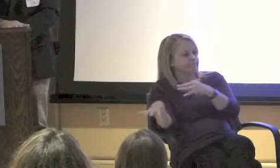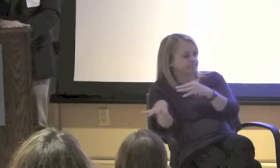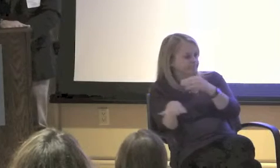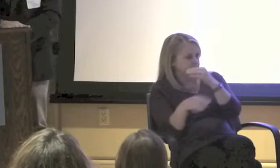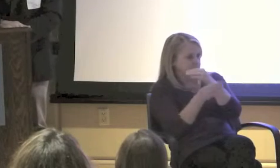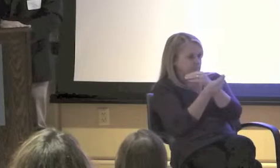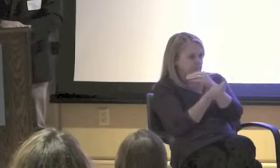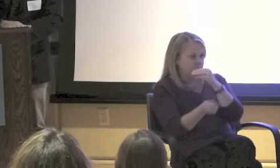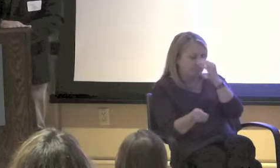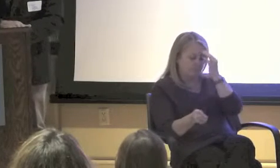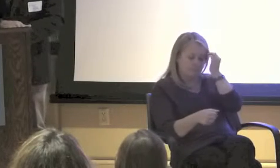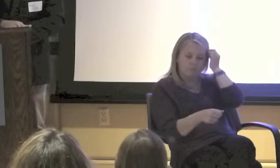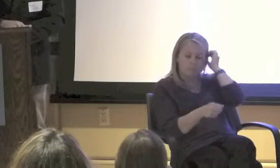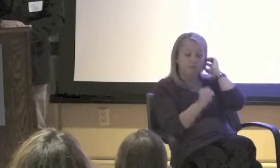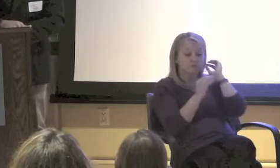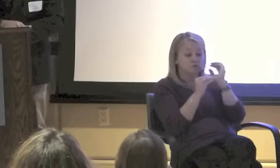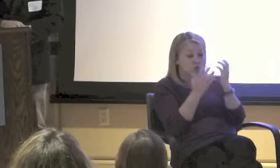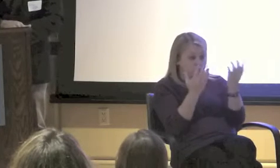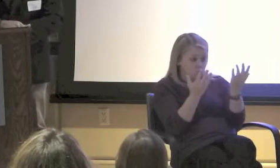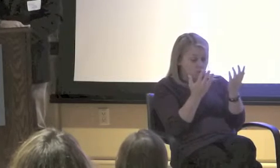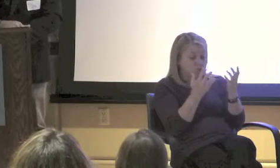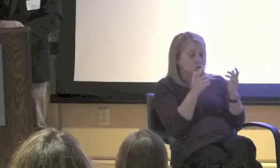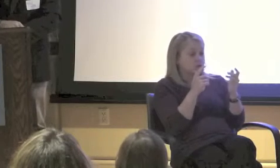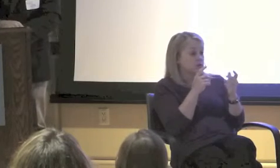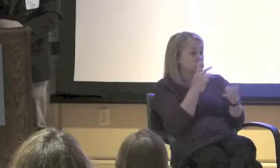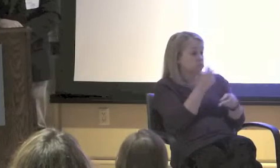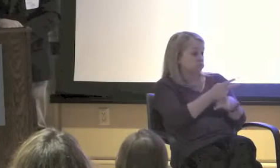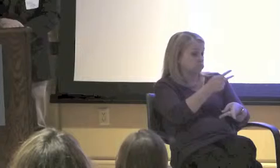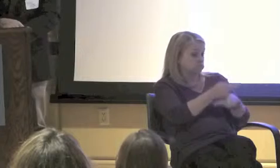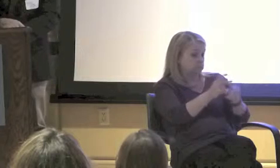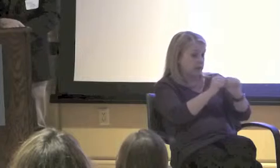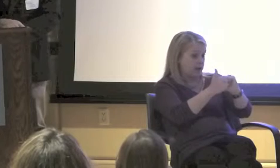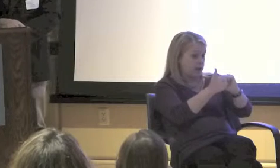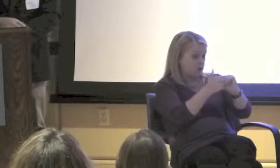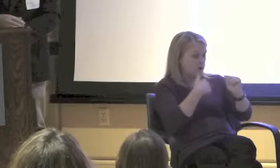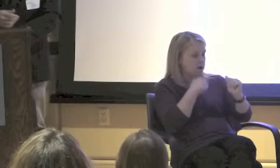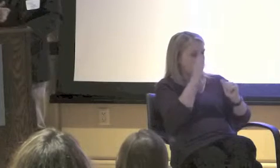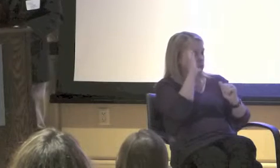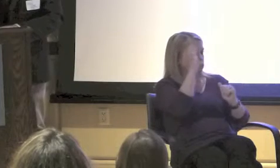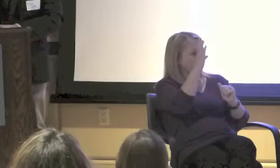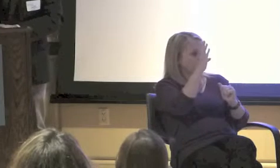So the mainstay of management is a combination of